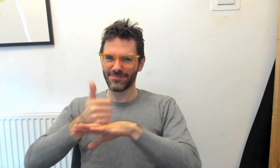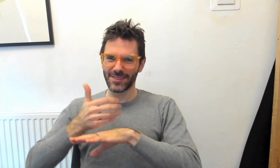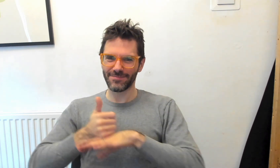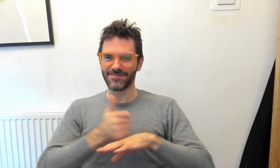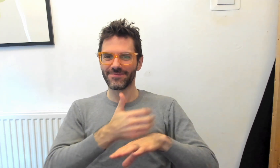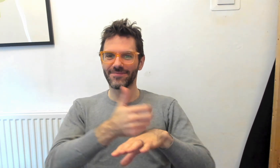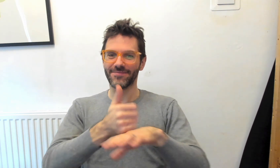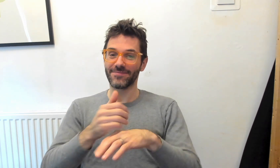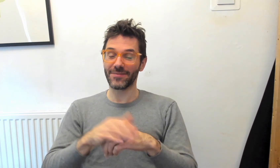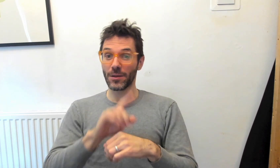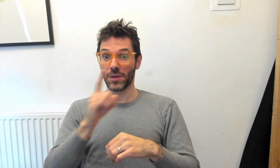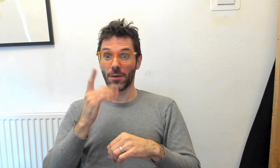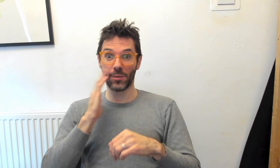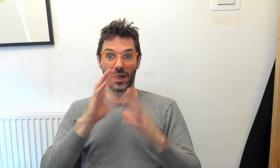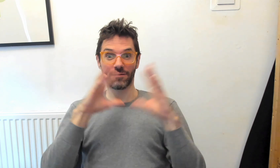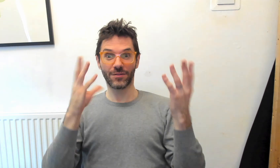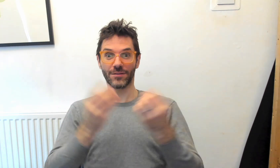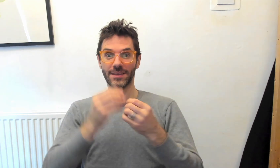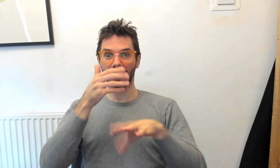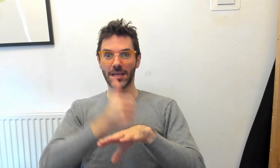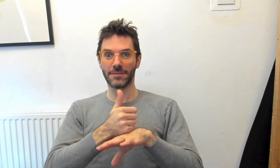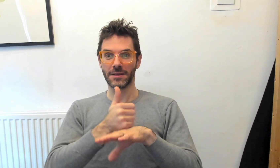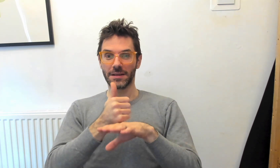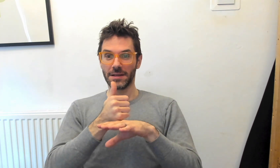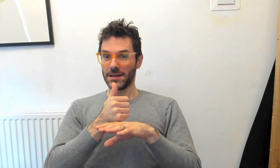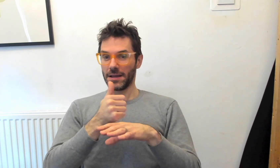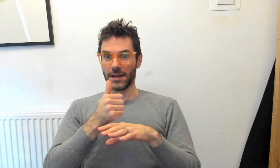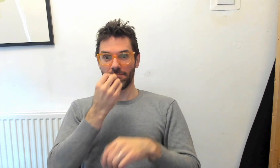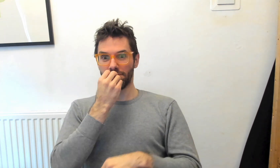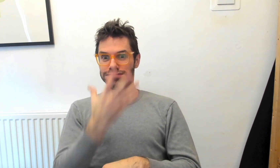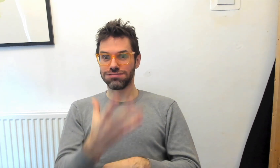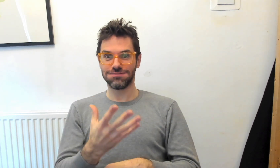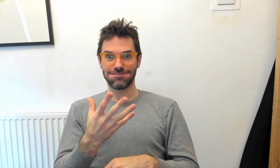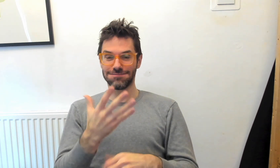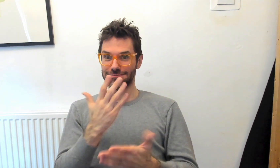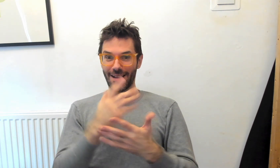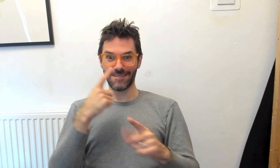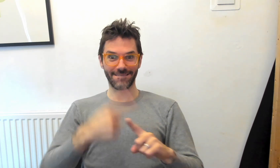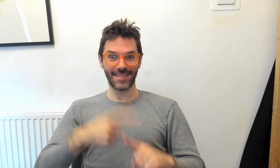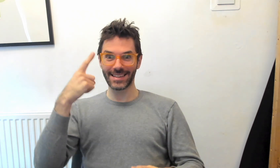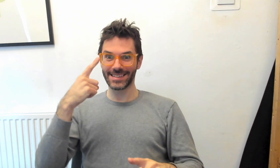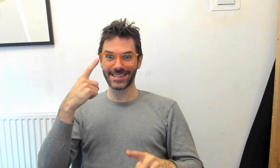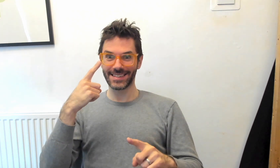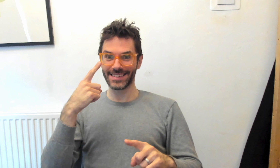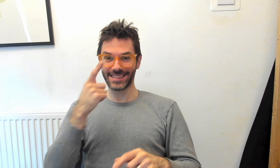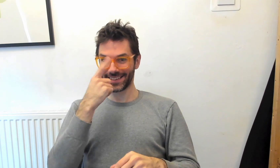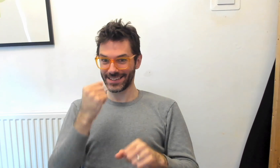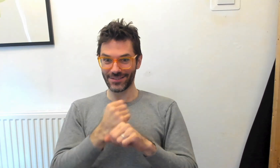up. But when everything is in place, it's wonderfully fast. You can do everything